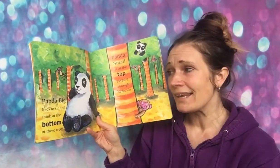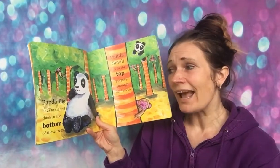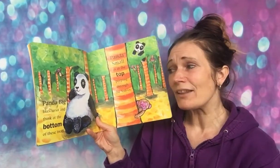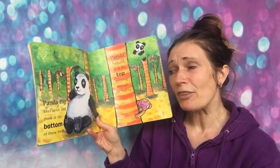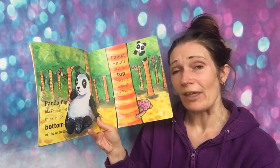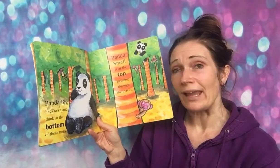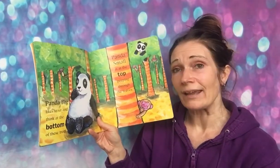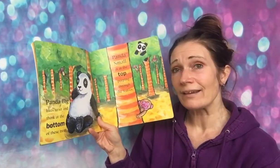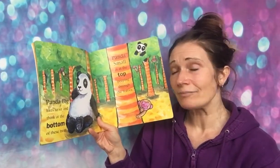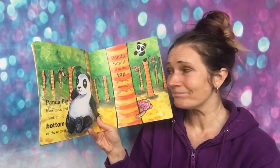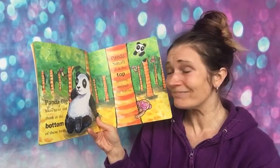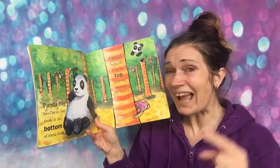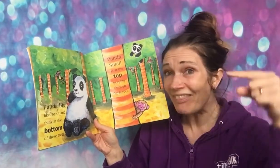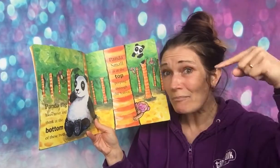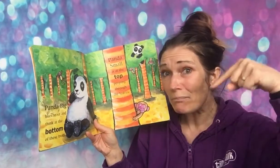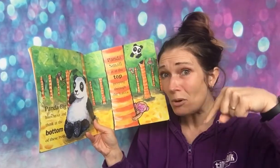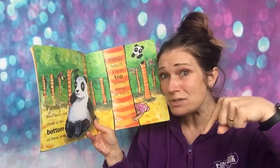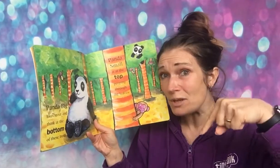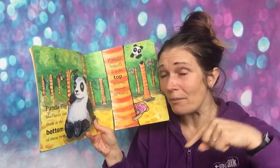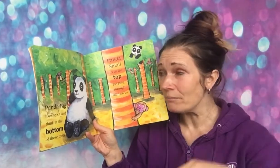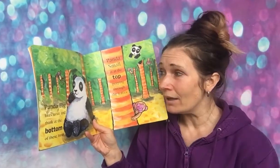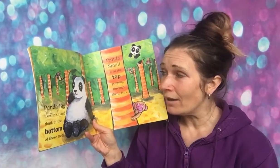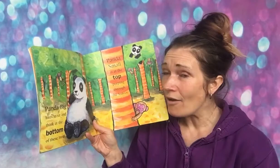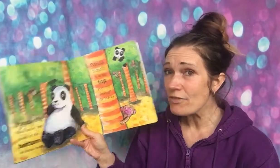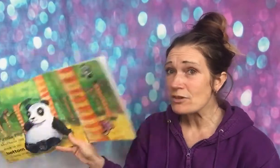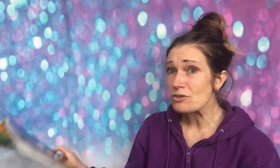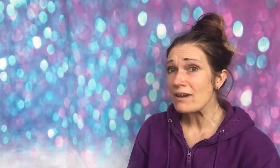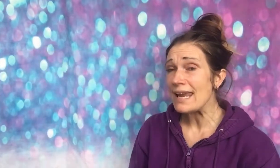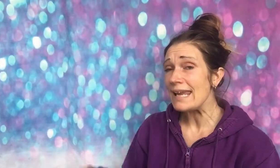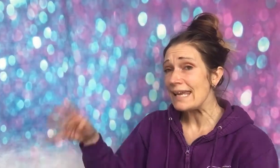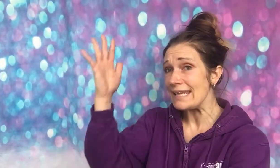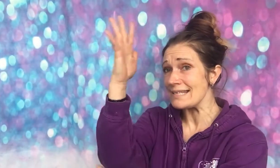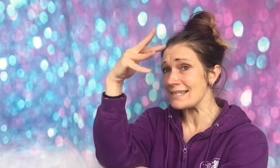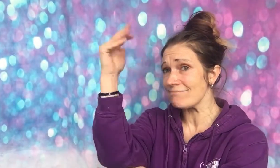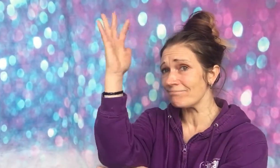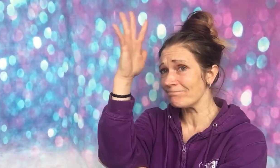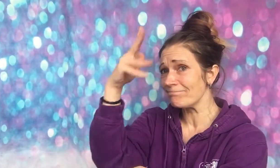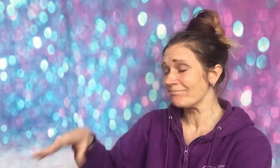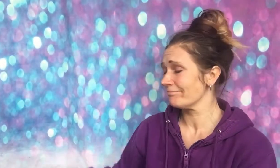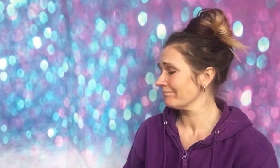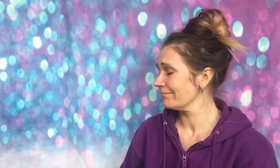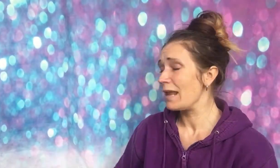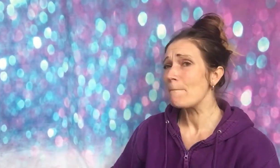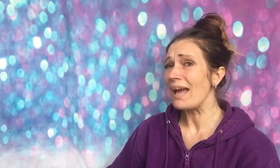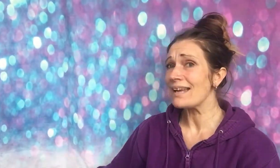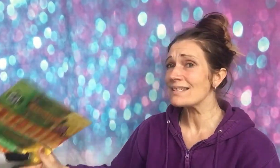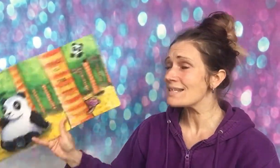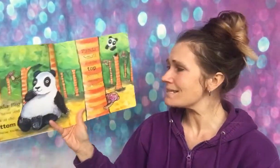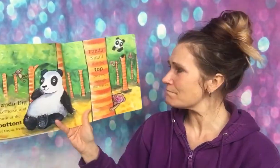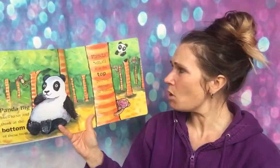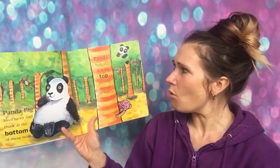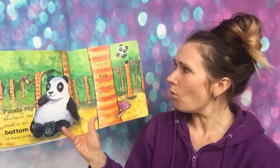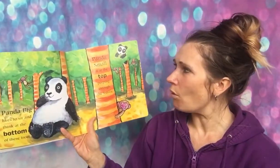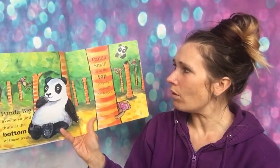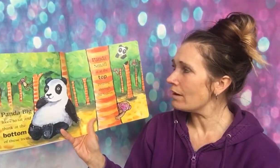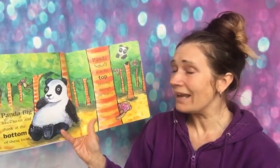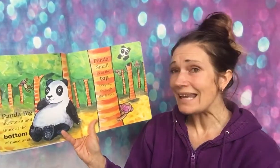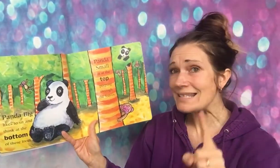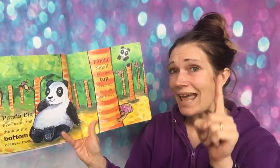and think at the bottom of the trees. Panda Small is at